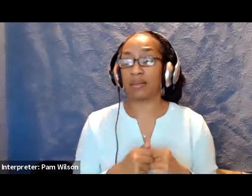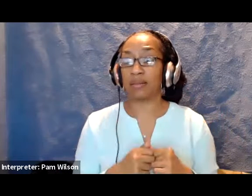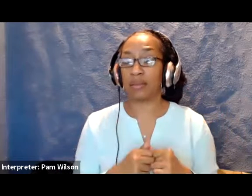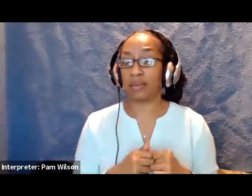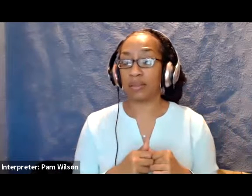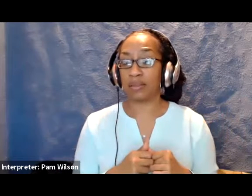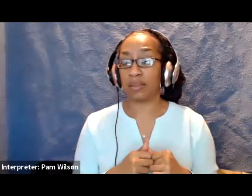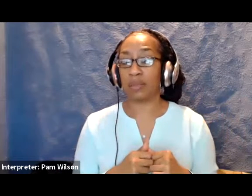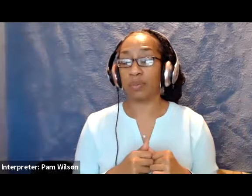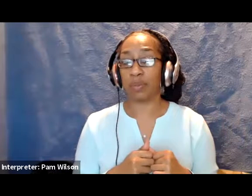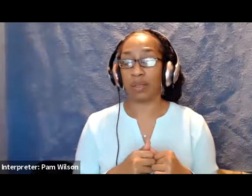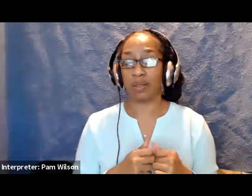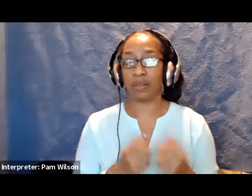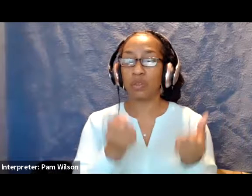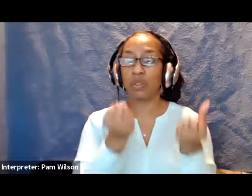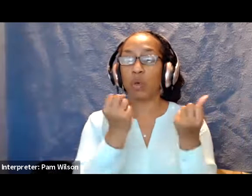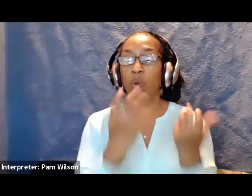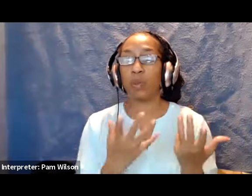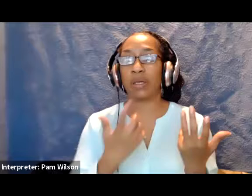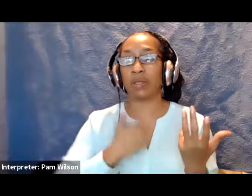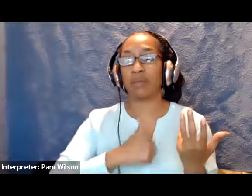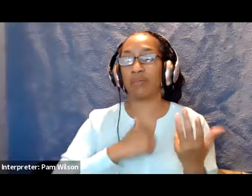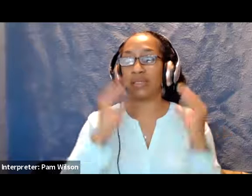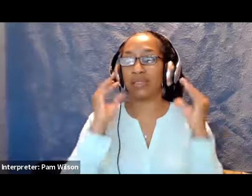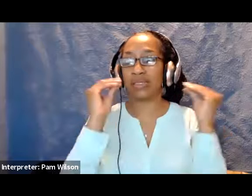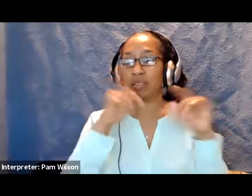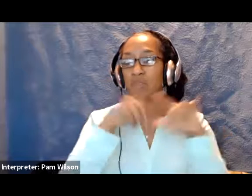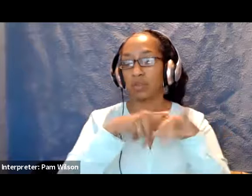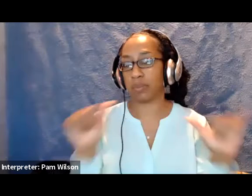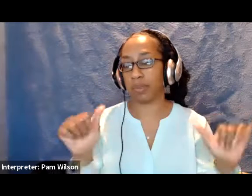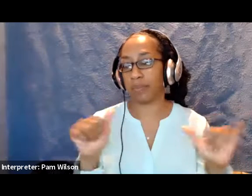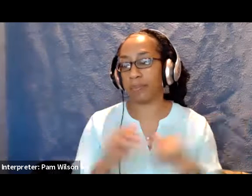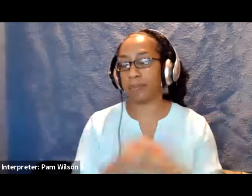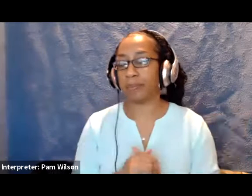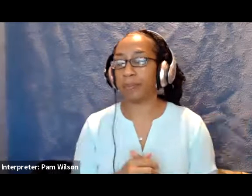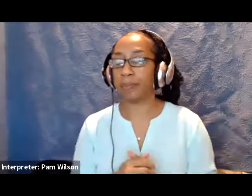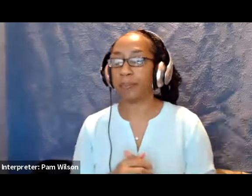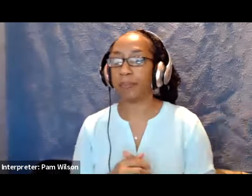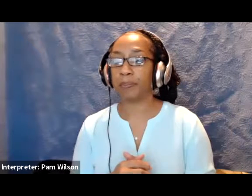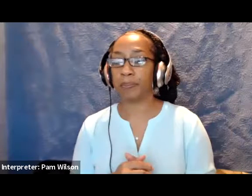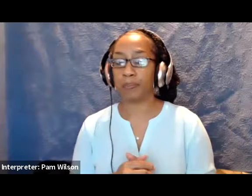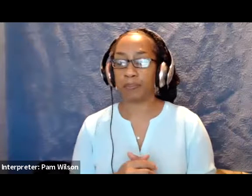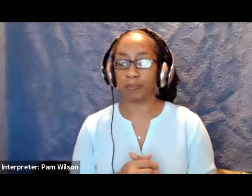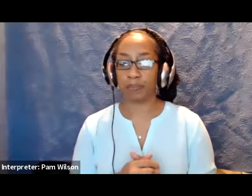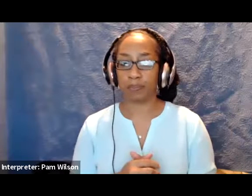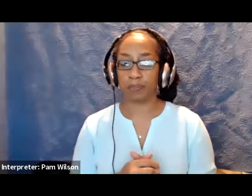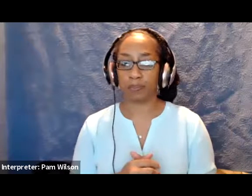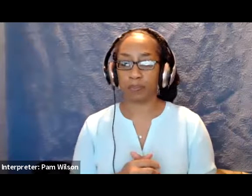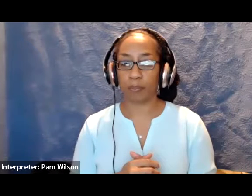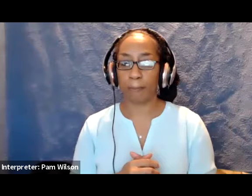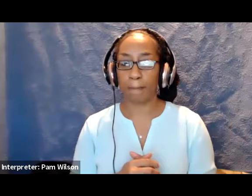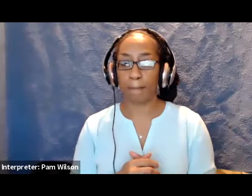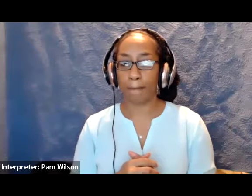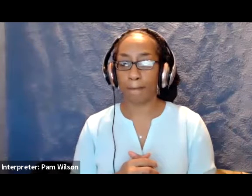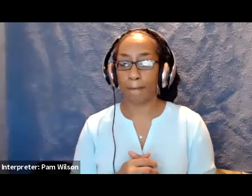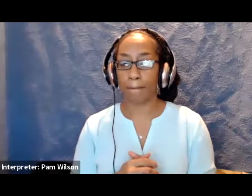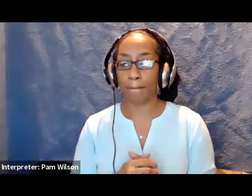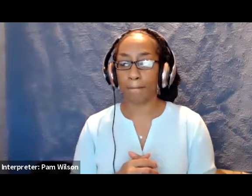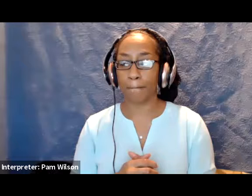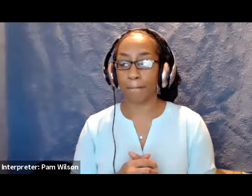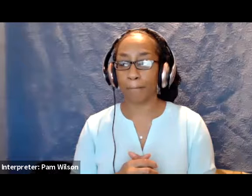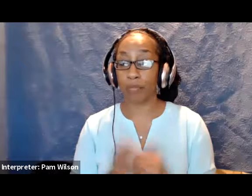There's so many of us teaching all the time. All right. So what I want to do